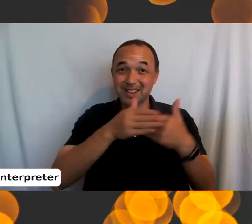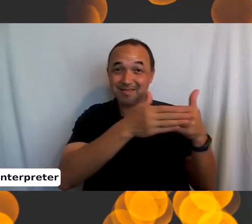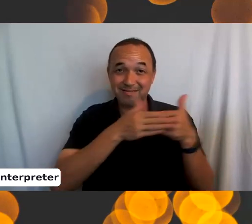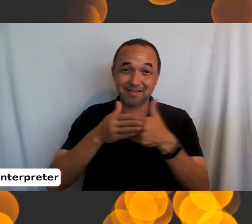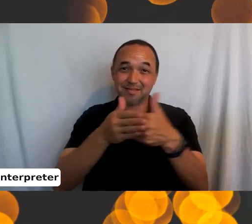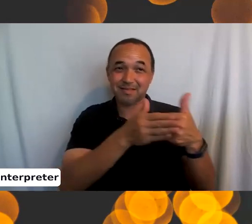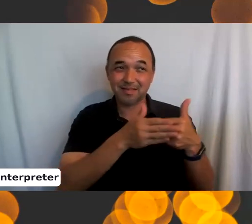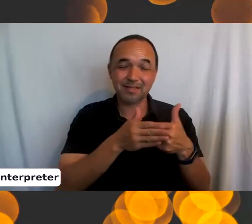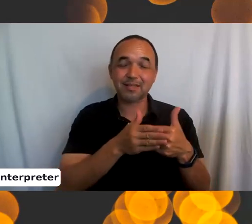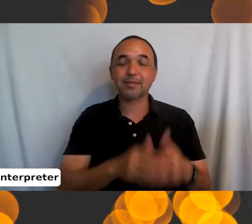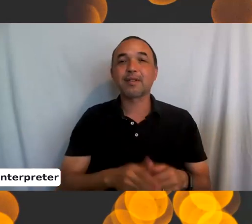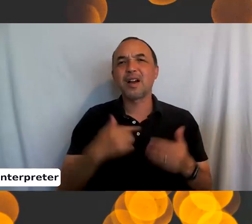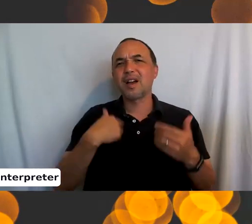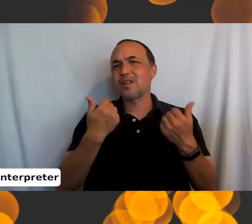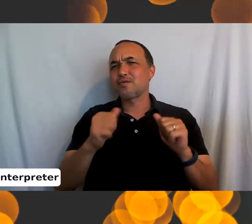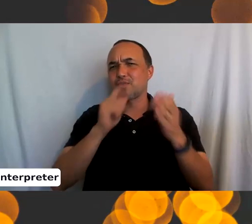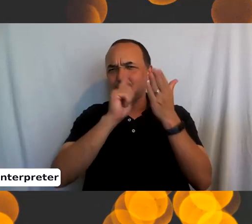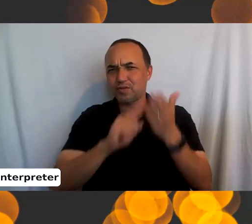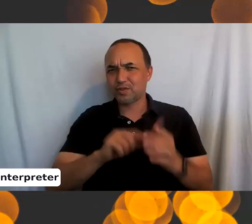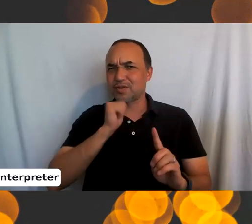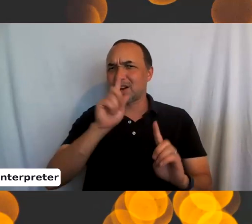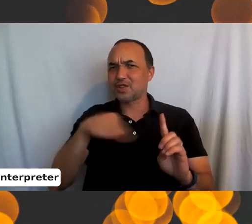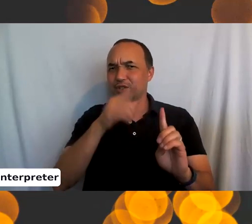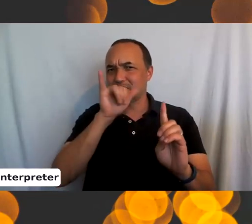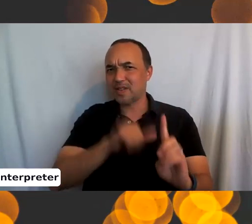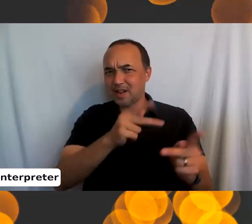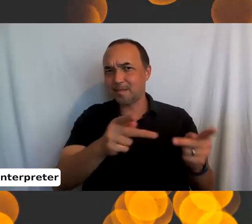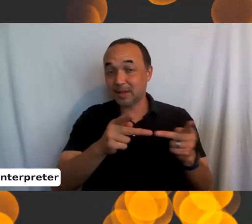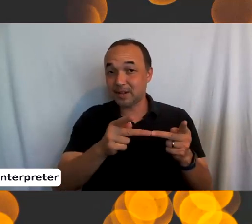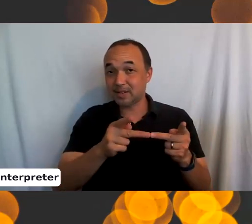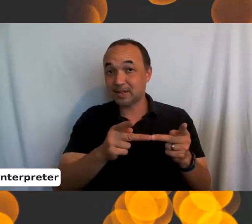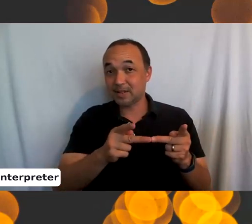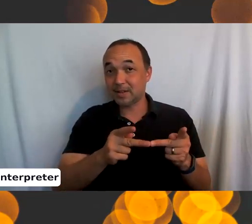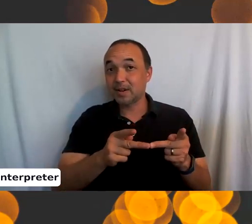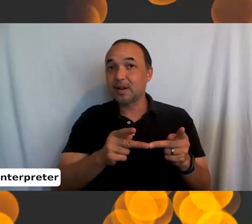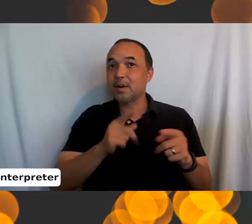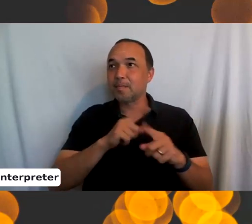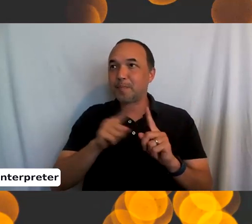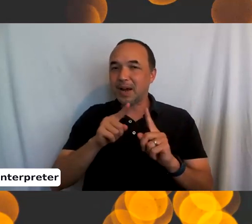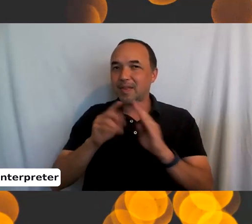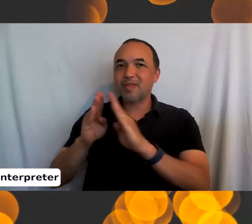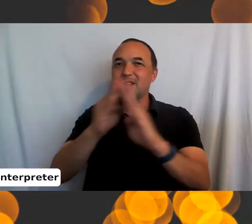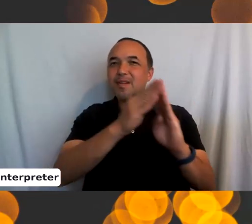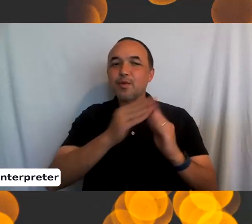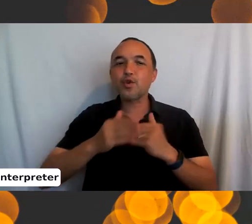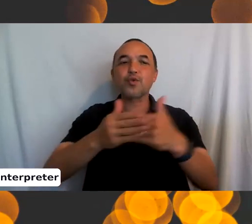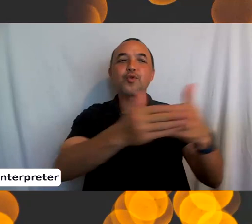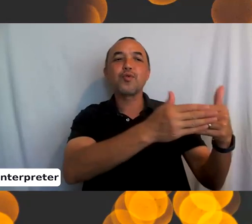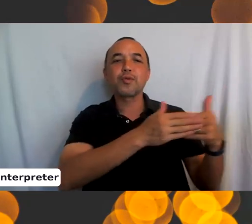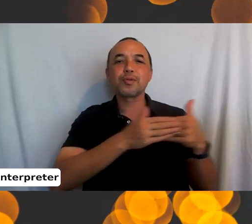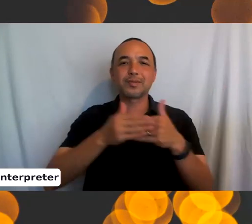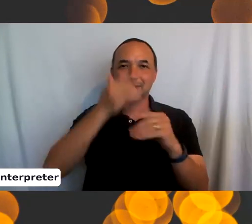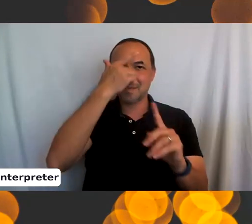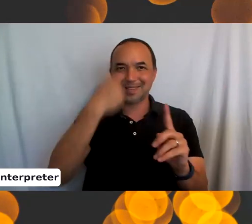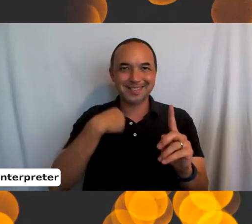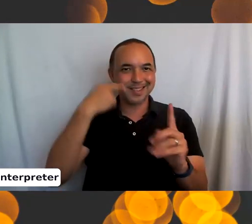So I try to do research, not just on the location itself, but, in the neighborhood, because I don't believe